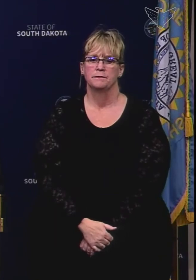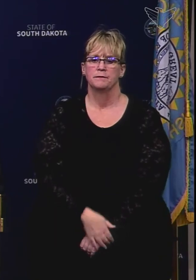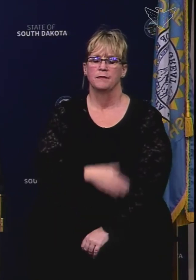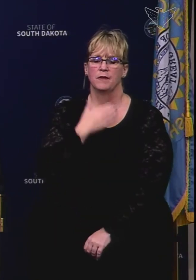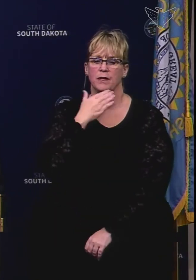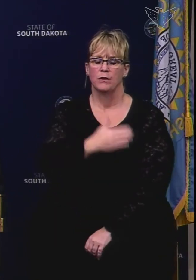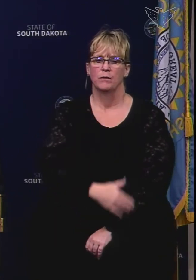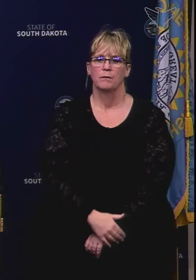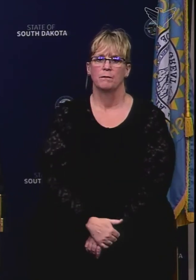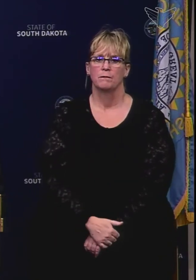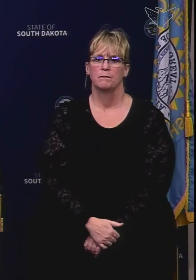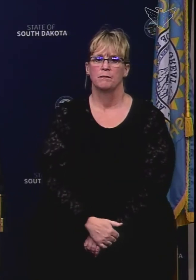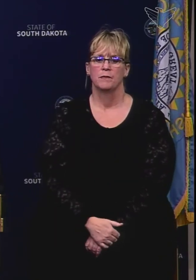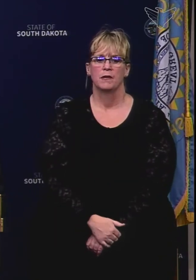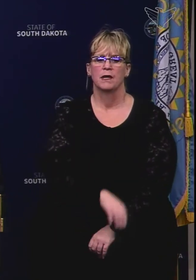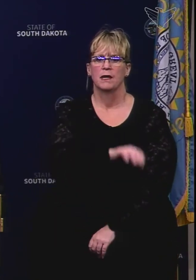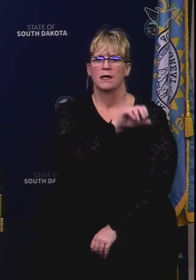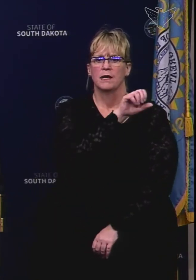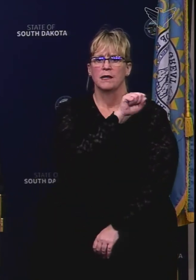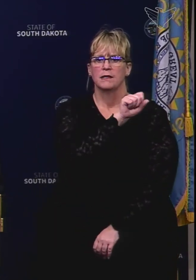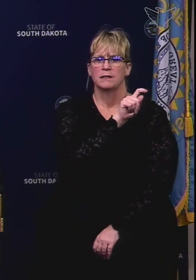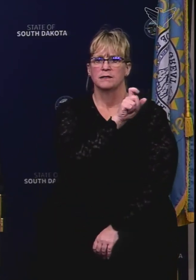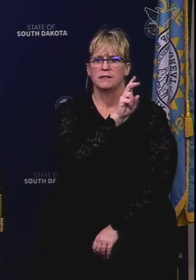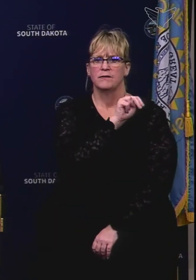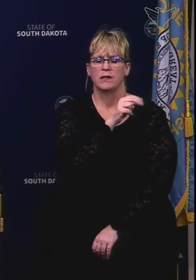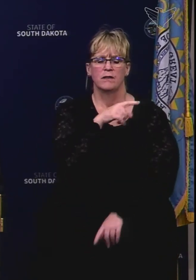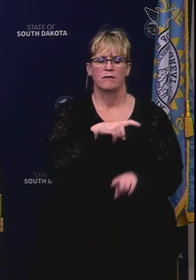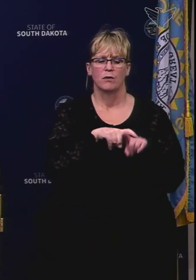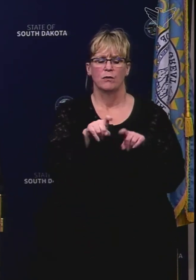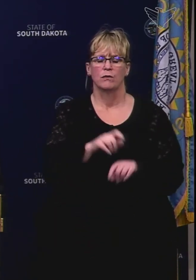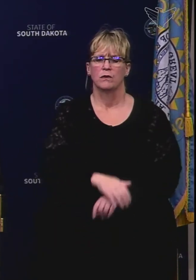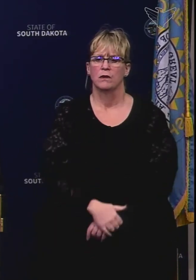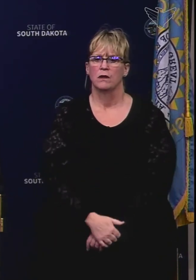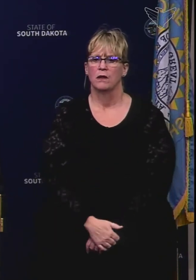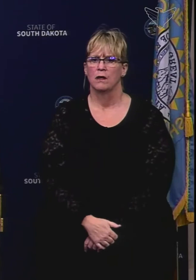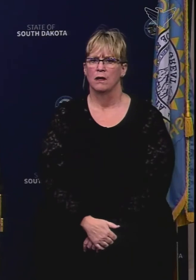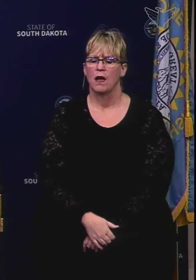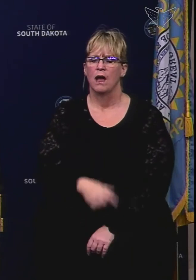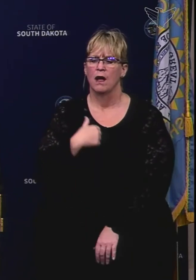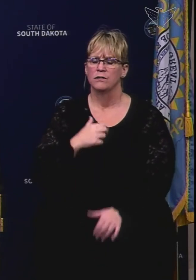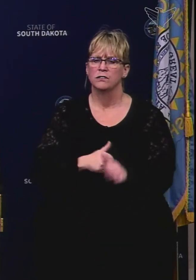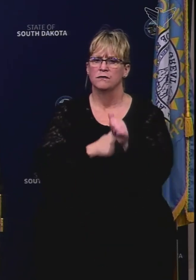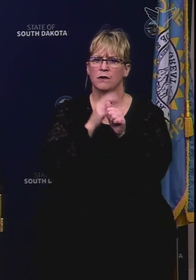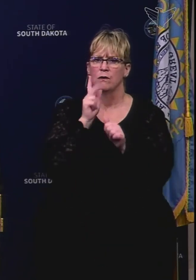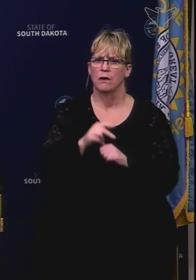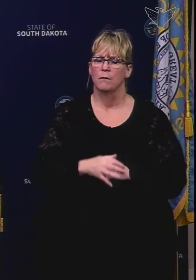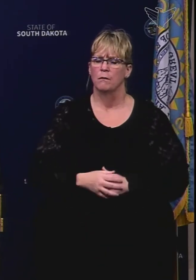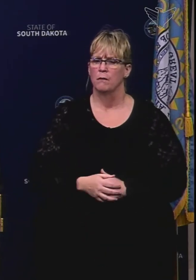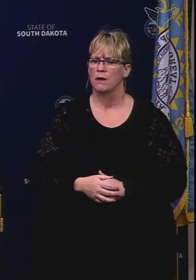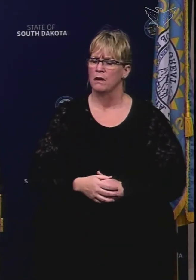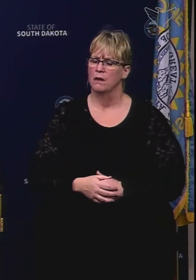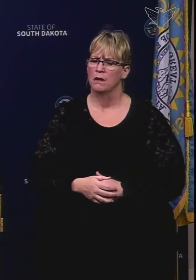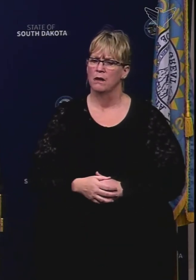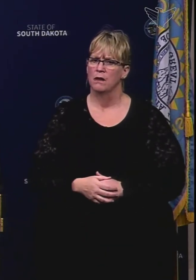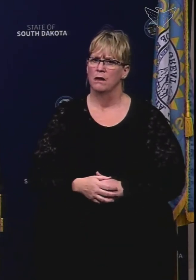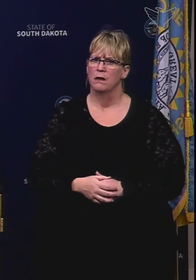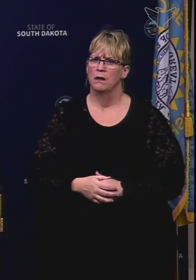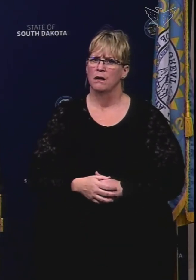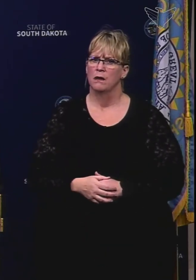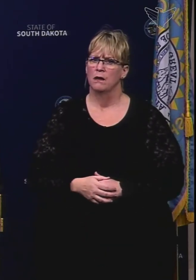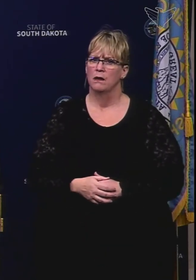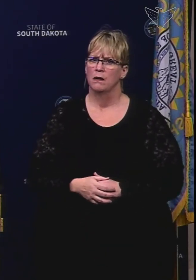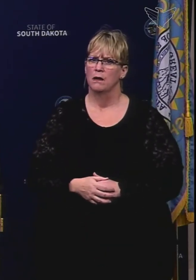Thank you. Okay, go ahead, Stephen. I'll just follow up to that. Mm-hmm. Are there still plans to